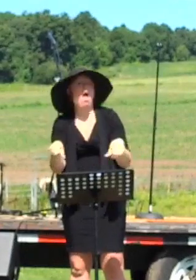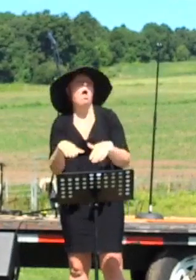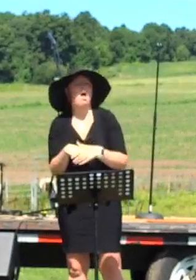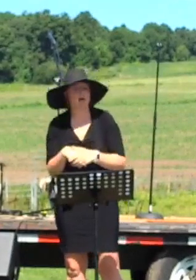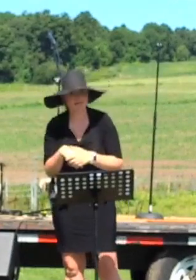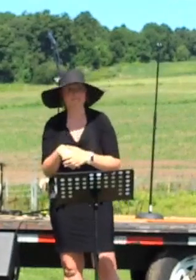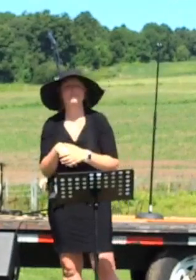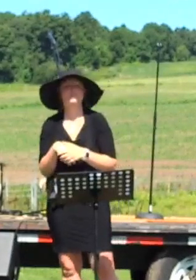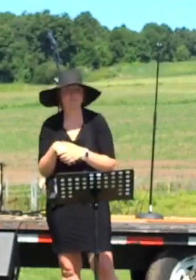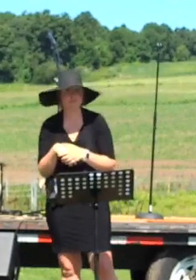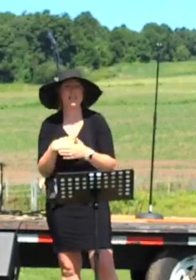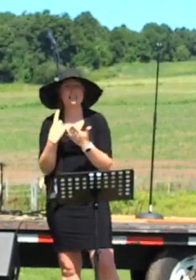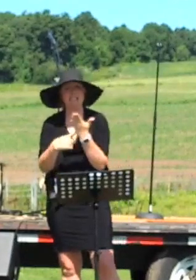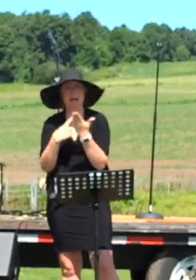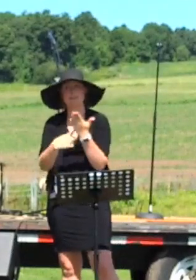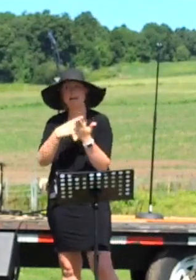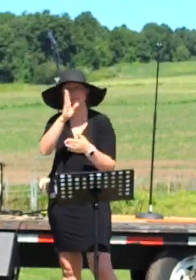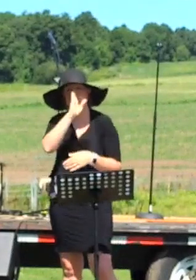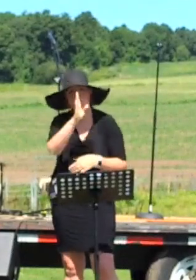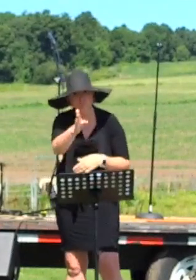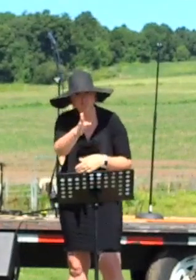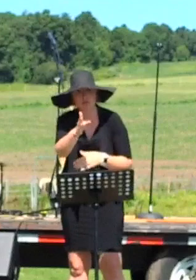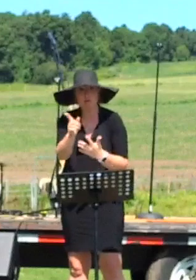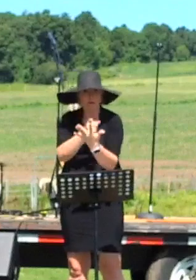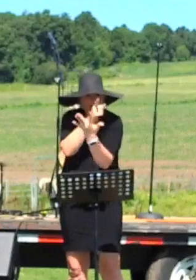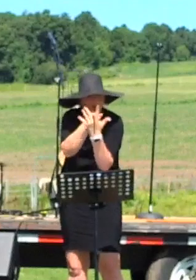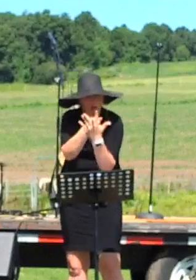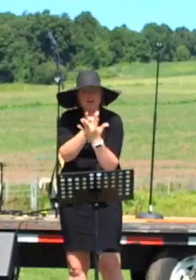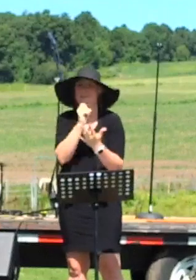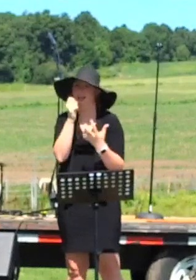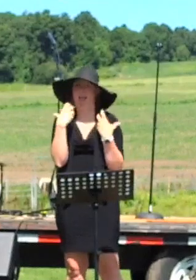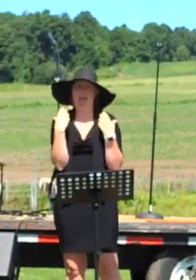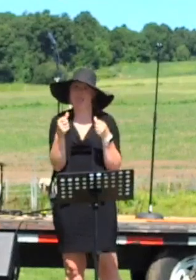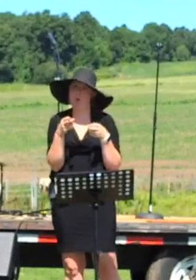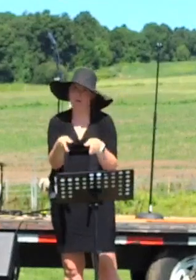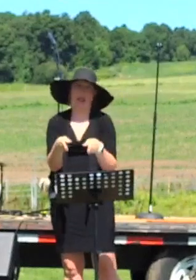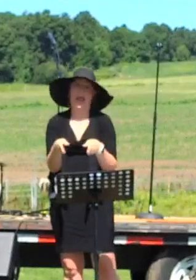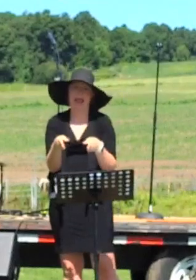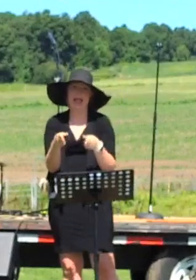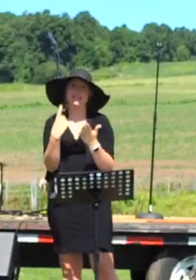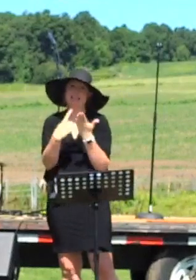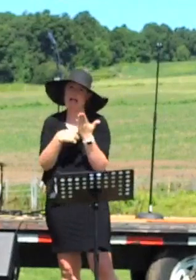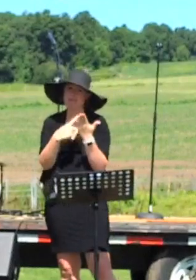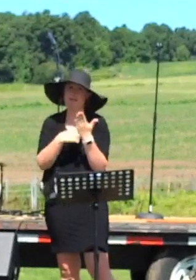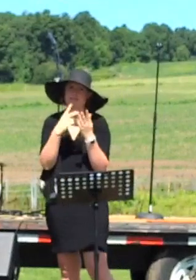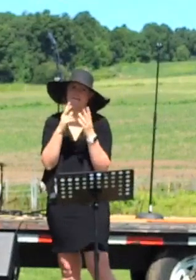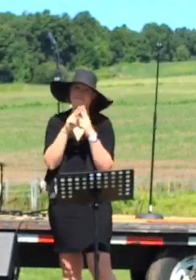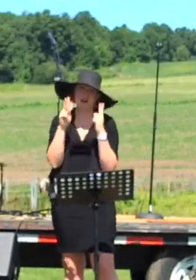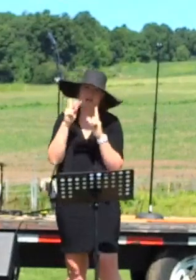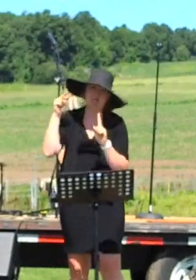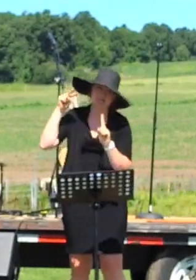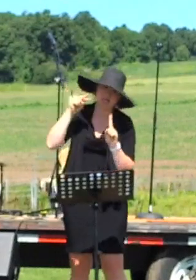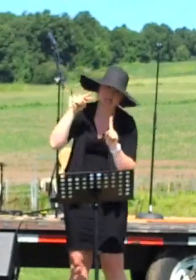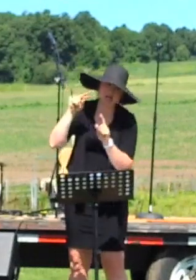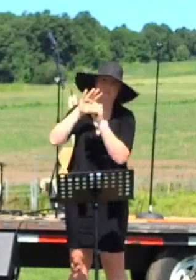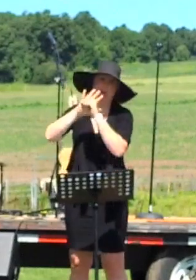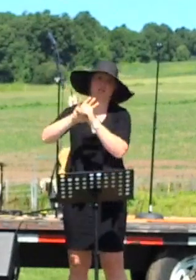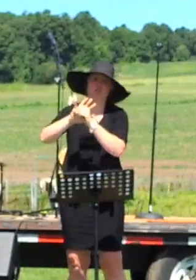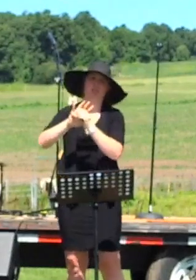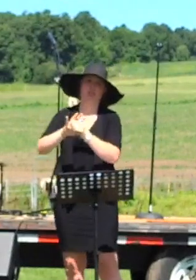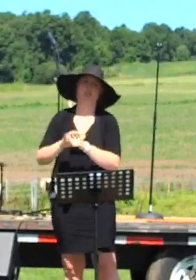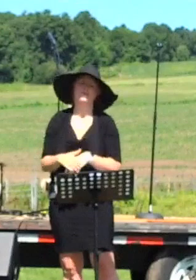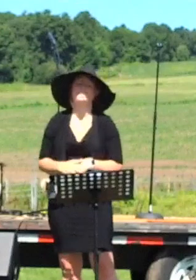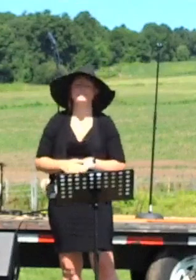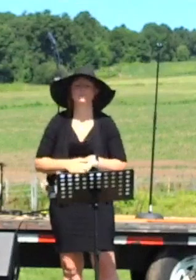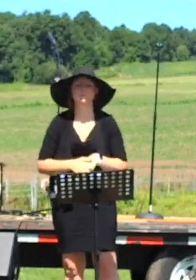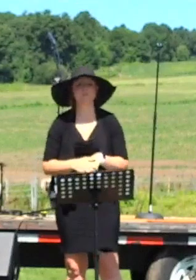about their confrontation, even to the extent that sometimes they can be very intimidating. Now, when eights are healthy, as we